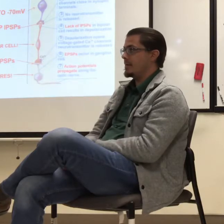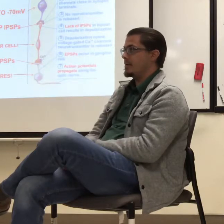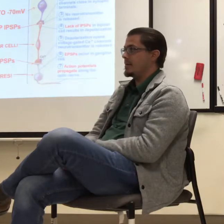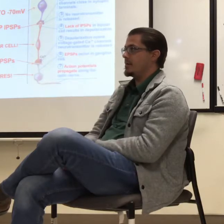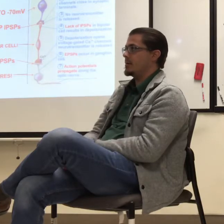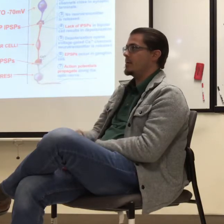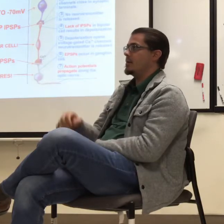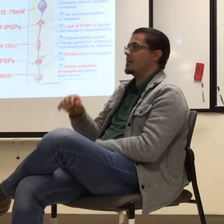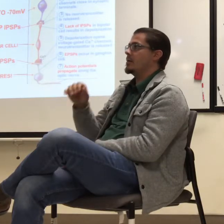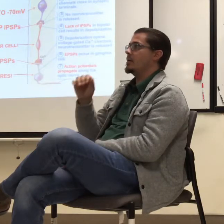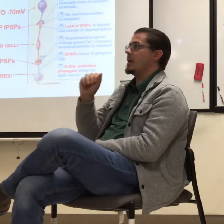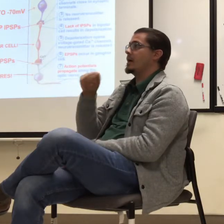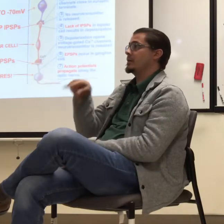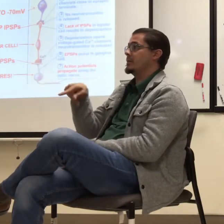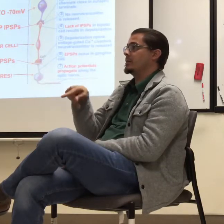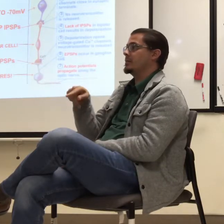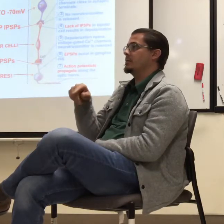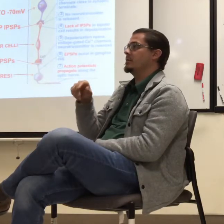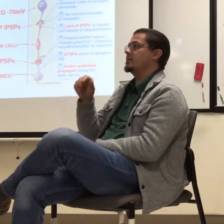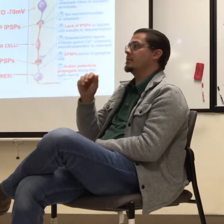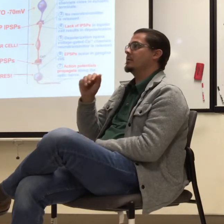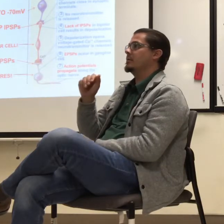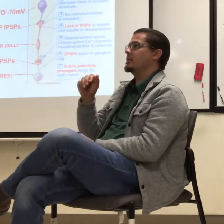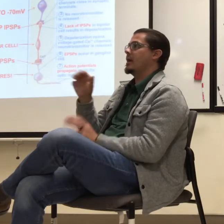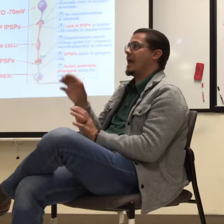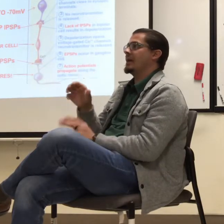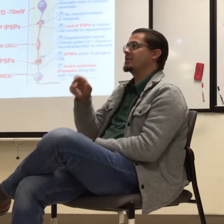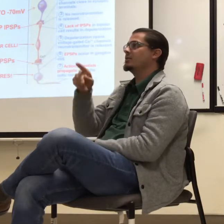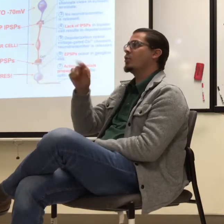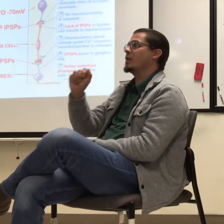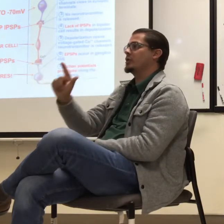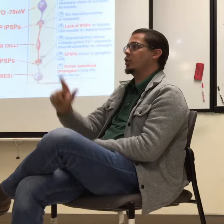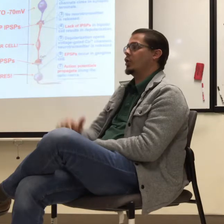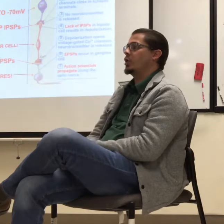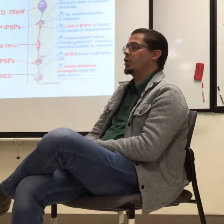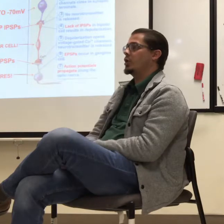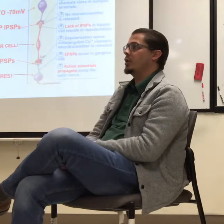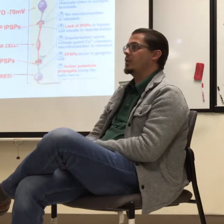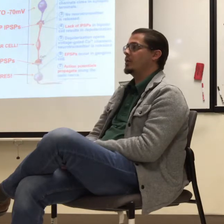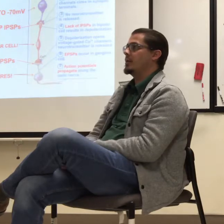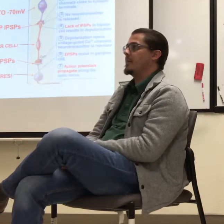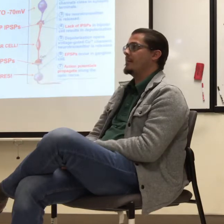action potentials. Ganglion cell on, get action potentials.